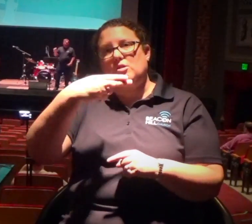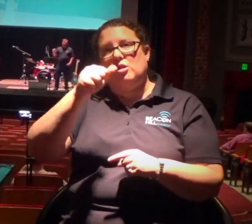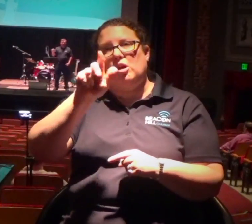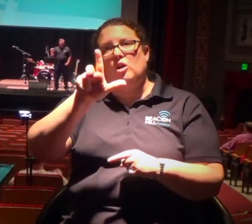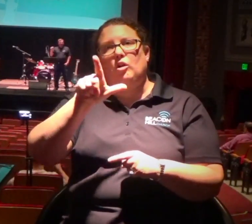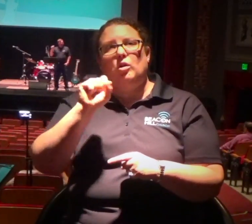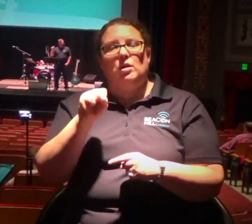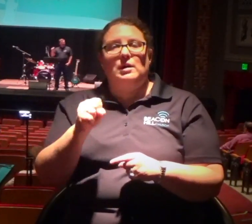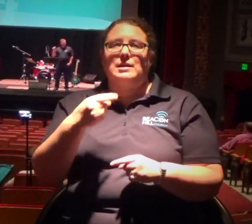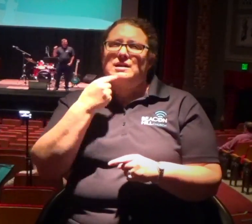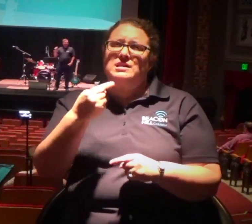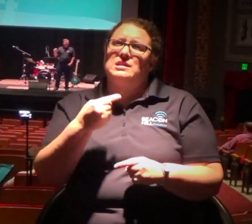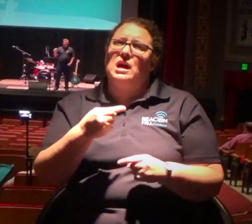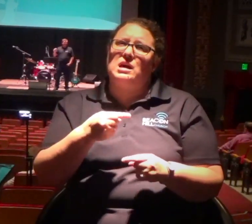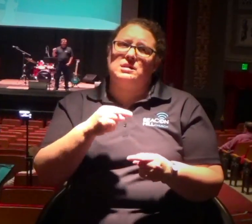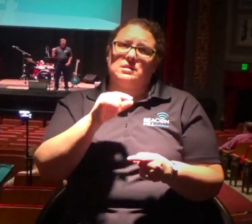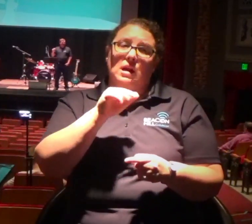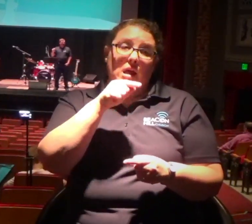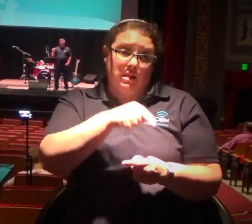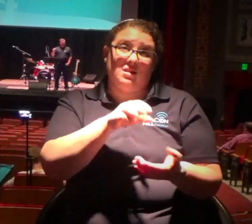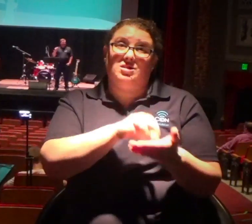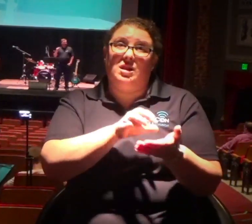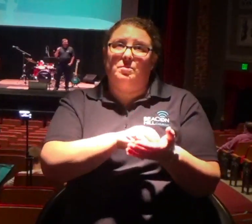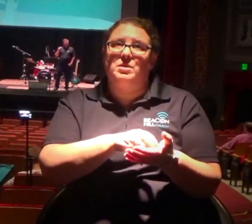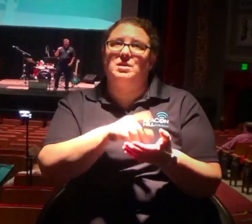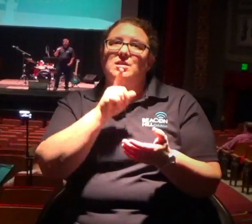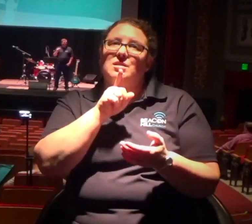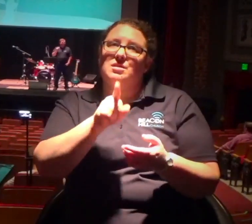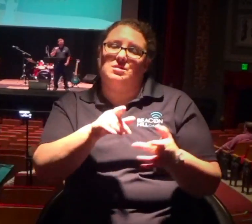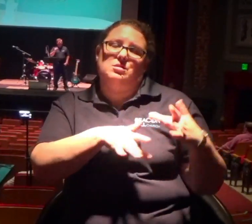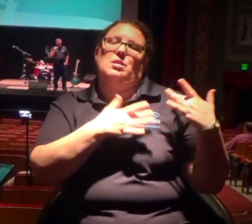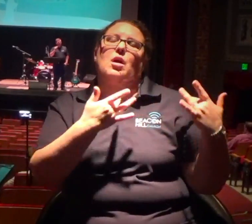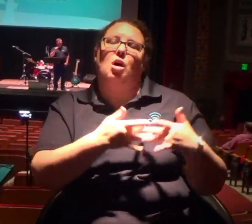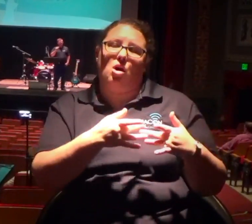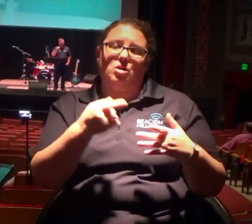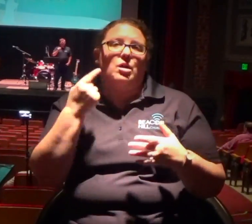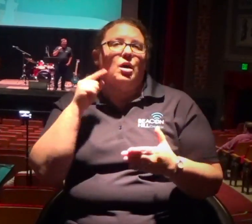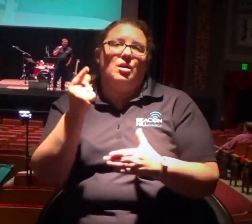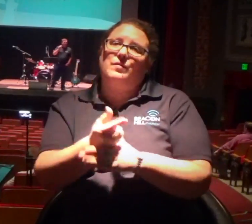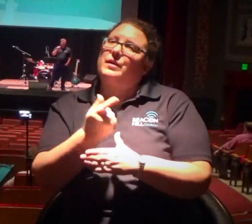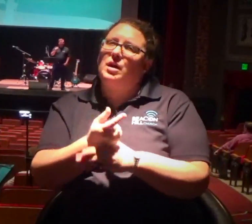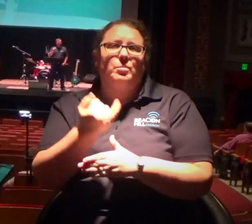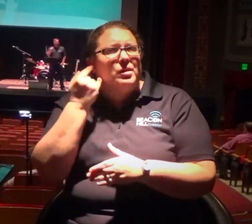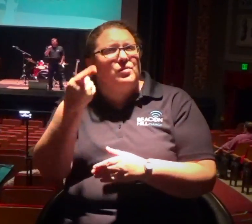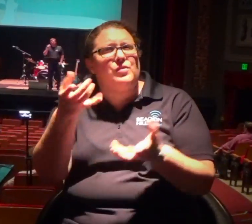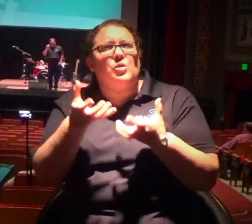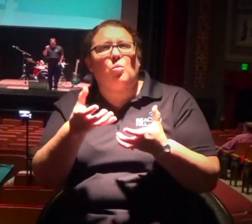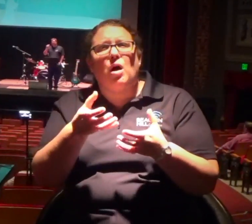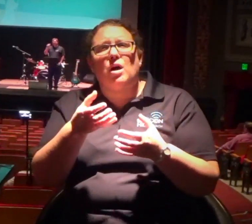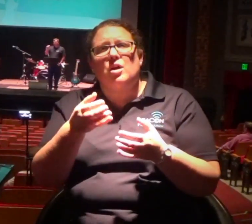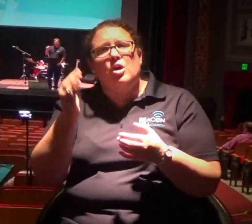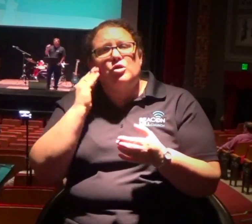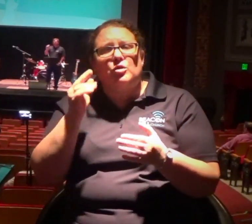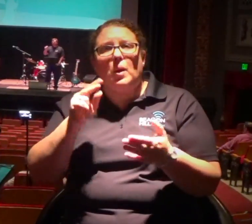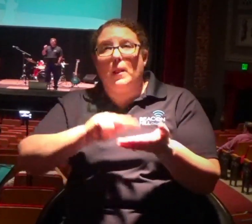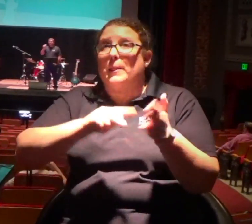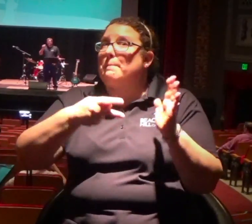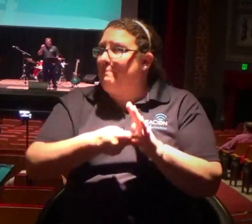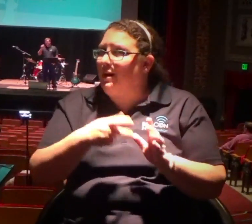heart of the gospel. If you want to know the meaning of the gospel, you want to know the meaning and the truth of the gospel of Jesus